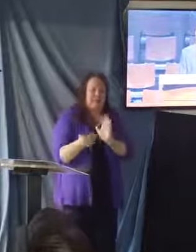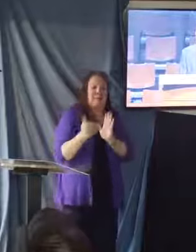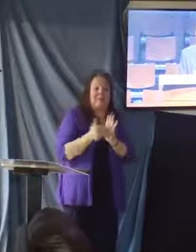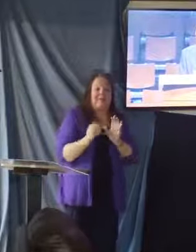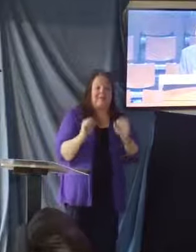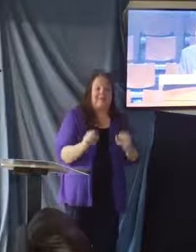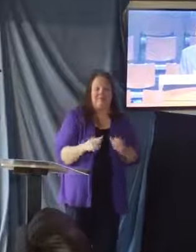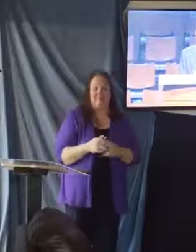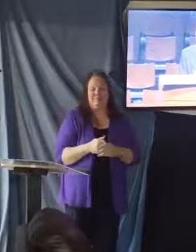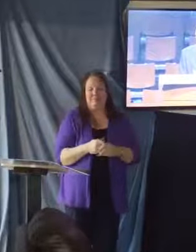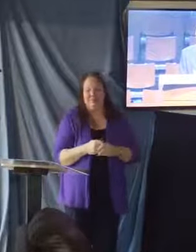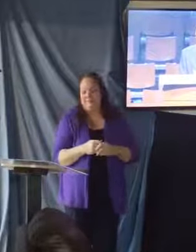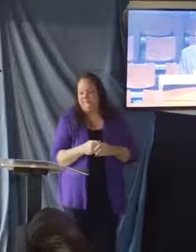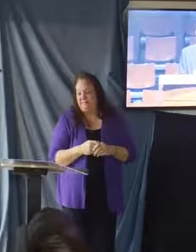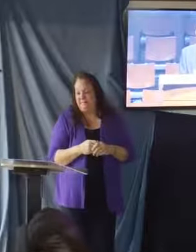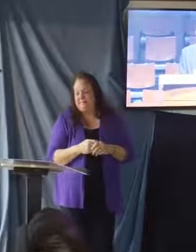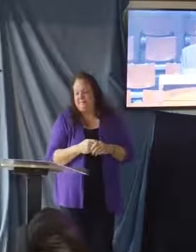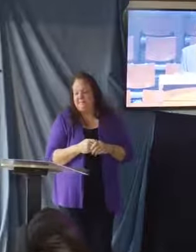again.